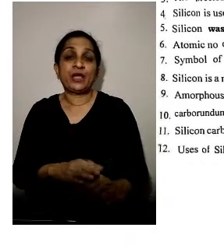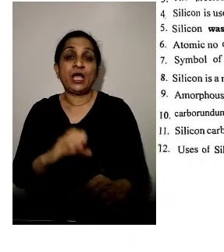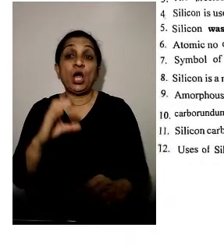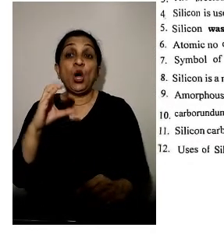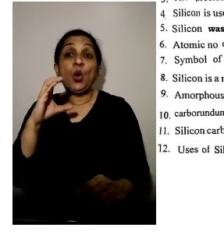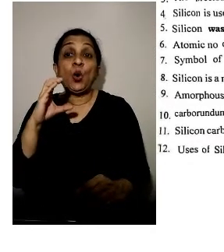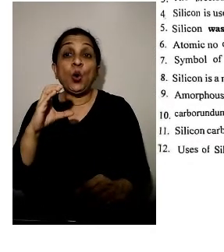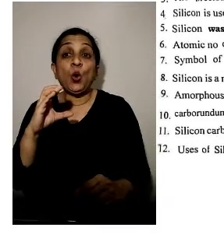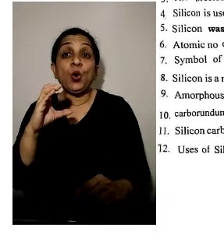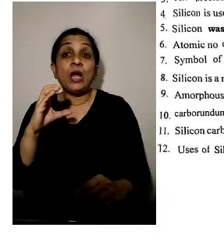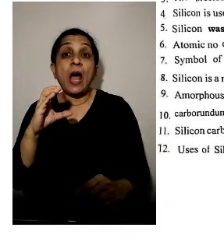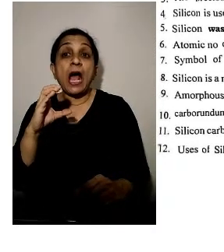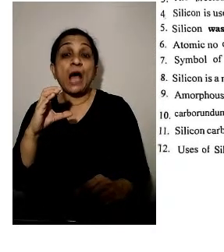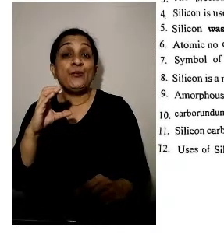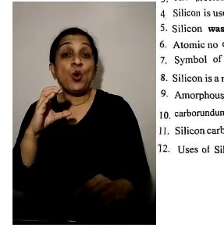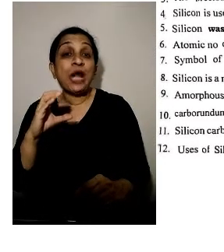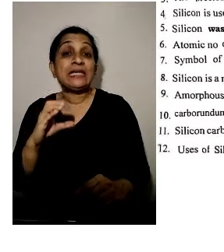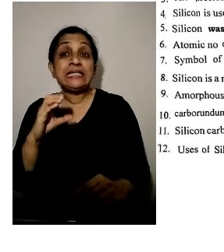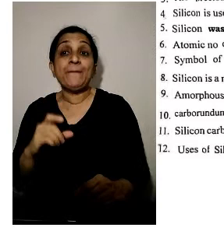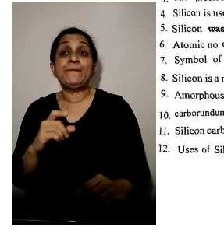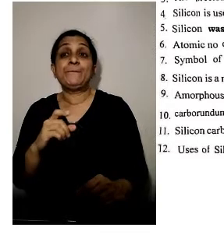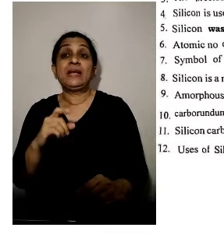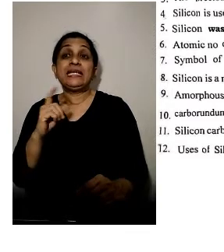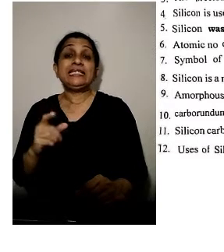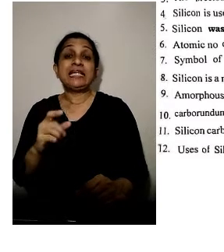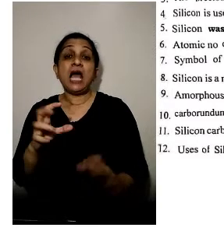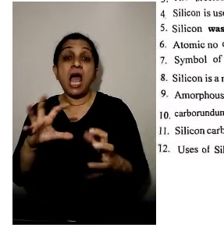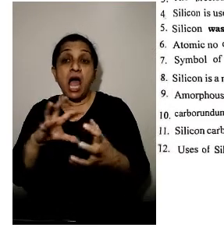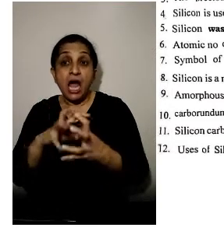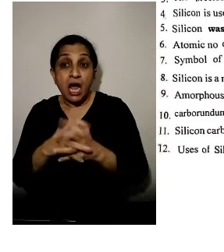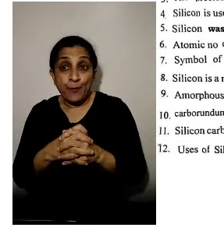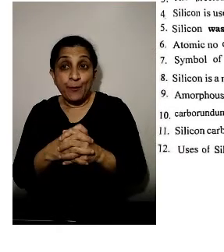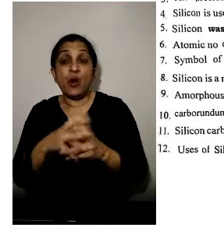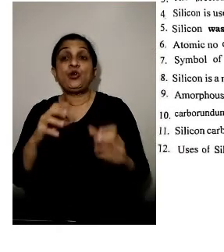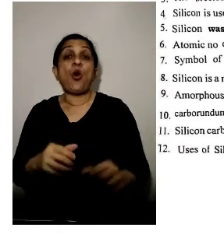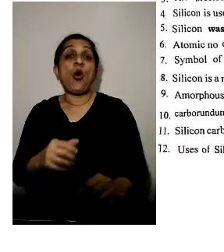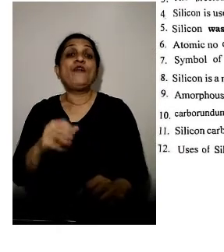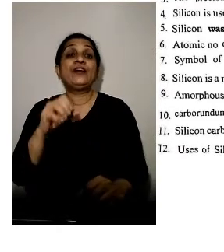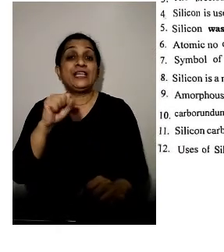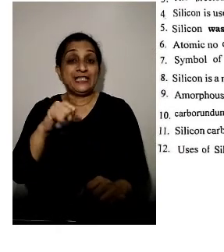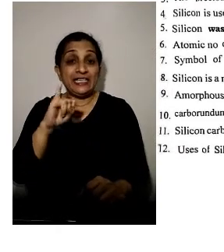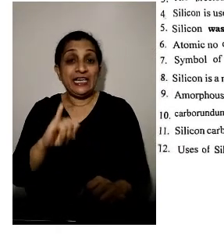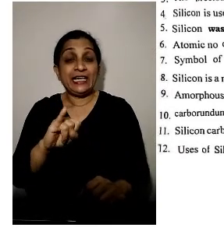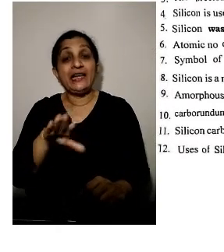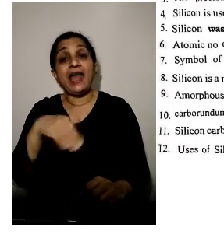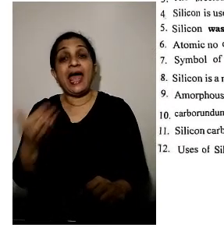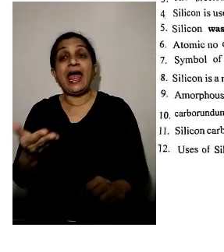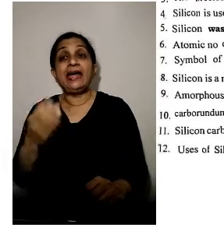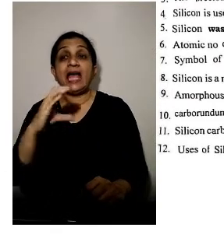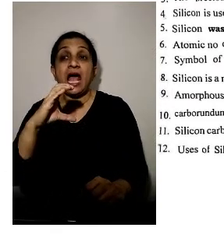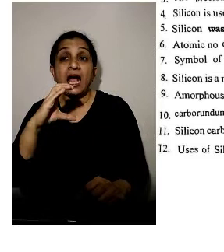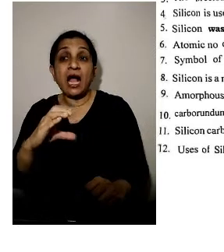Carbon is a compound of silicon